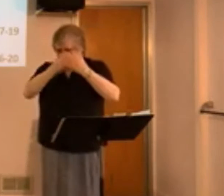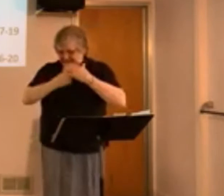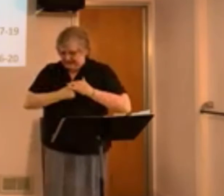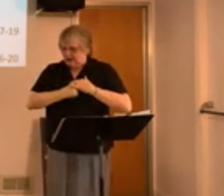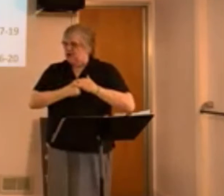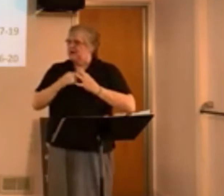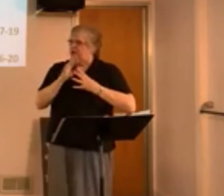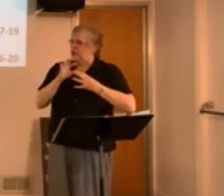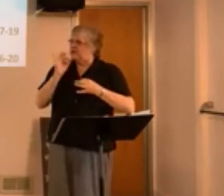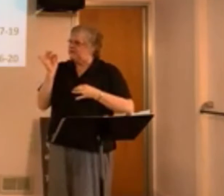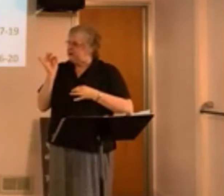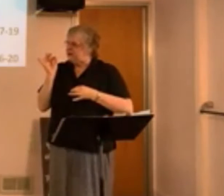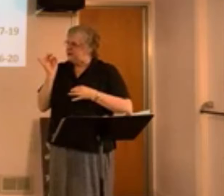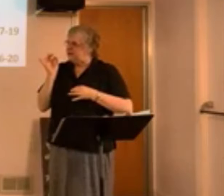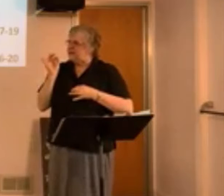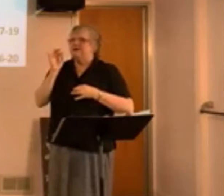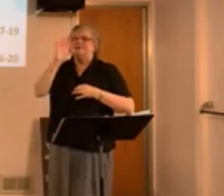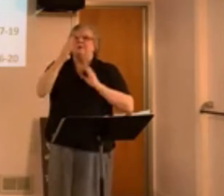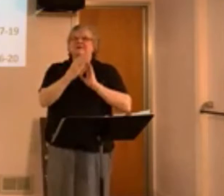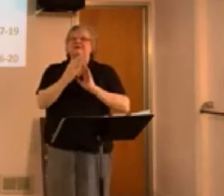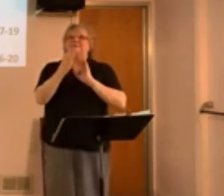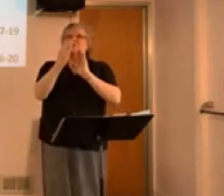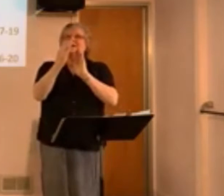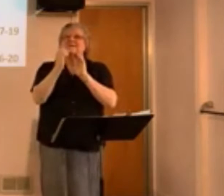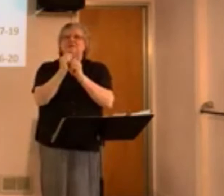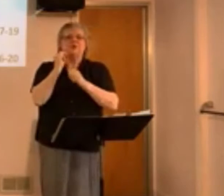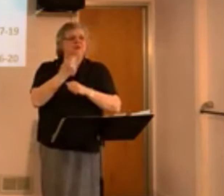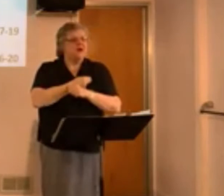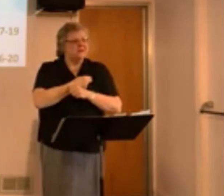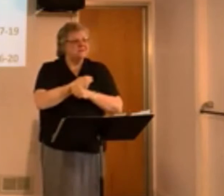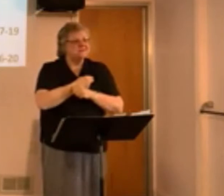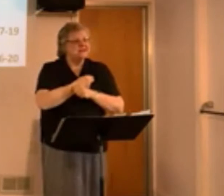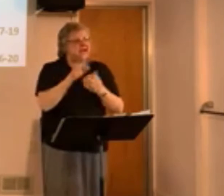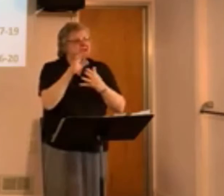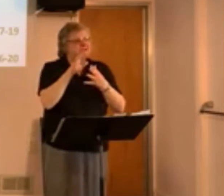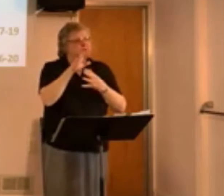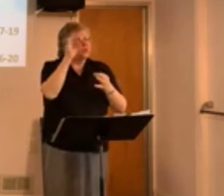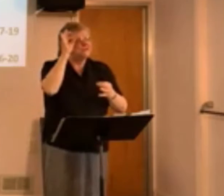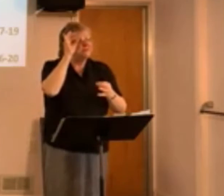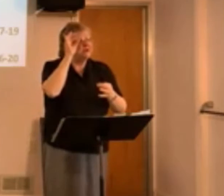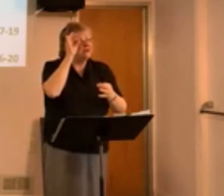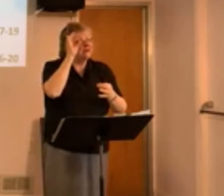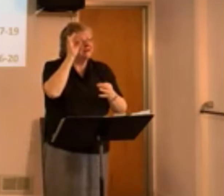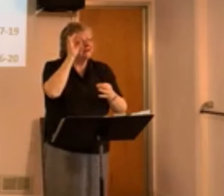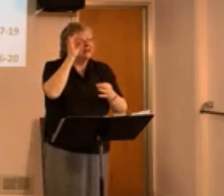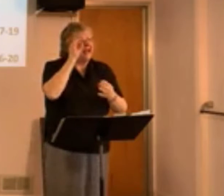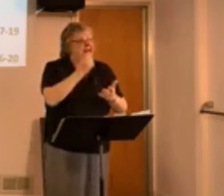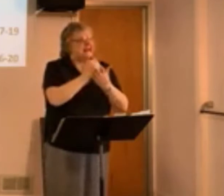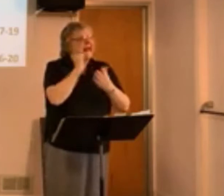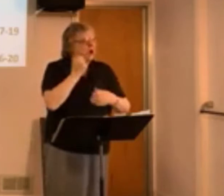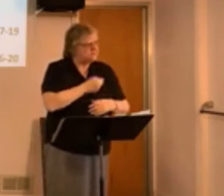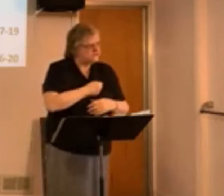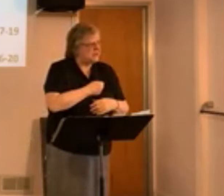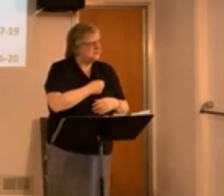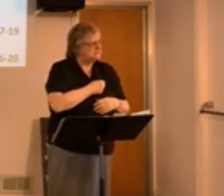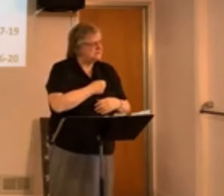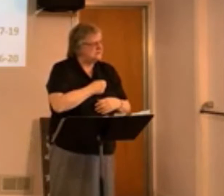Spirit. And so his presence is there in our life. And with that, it helps us